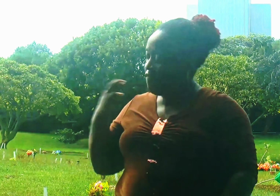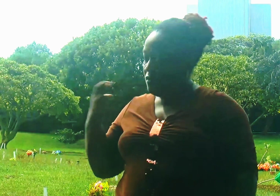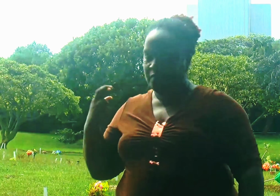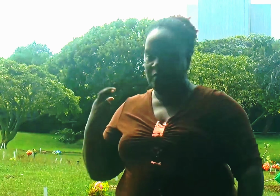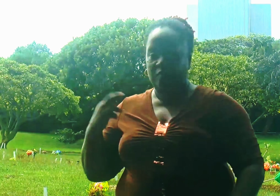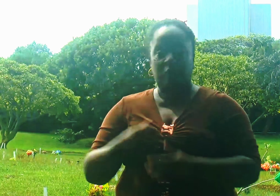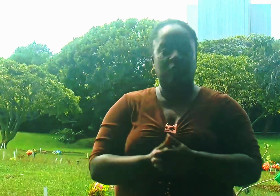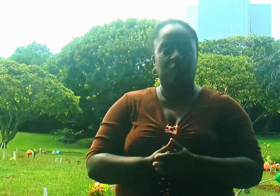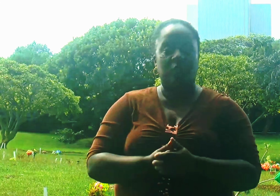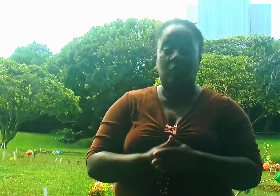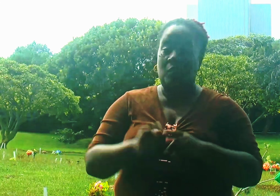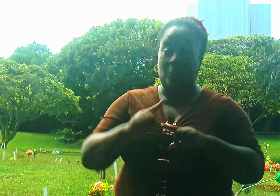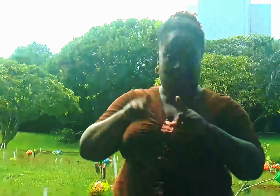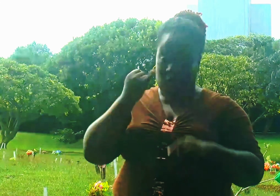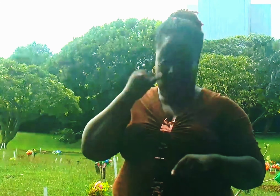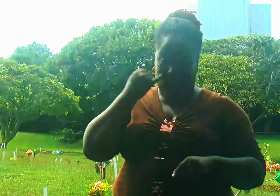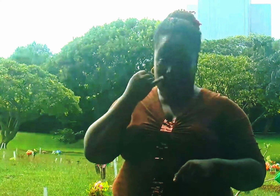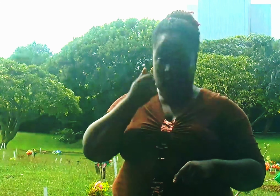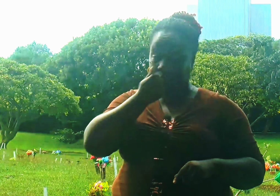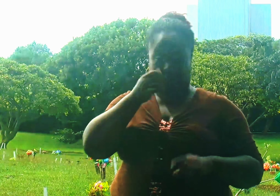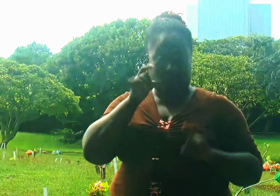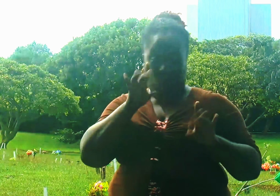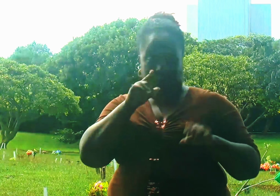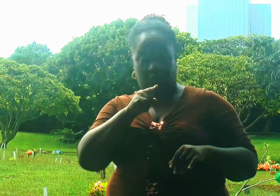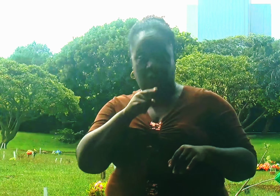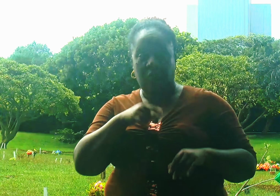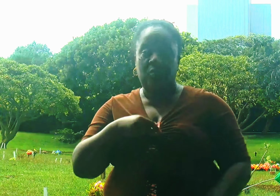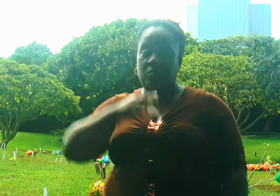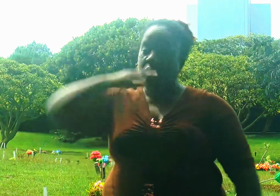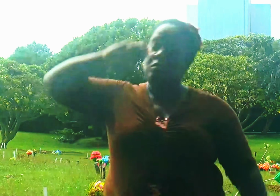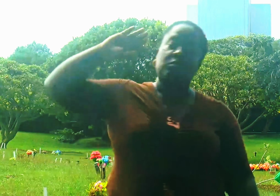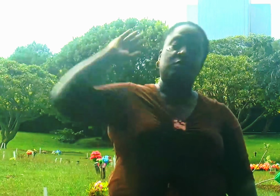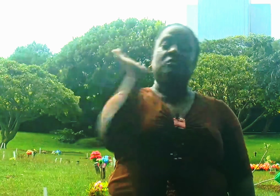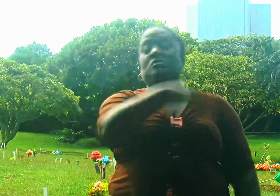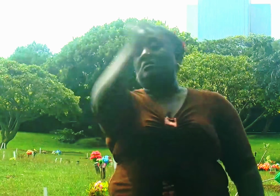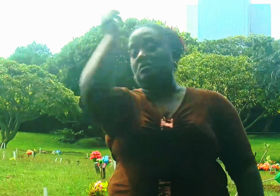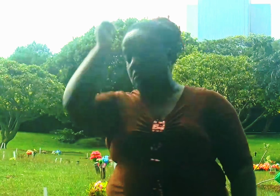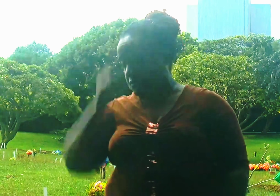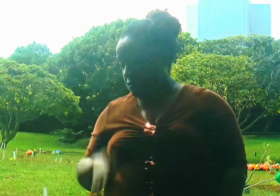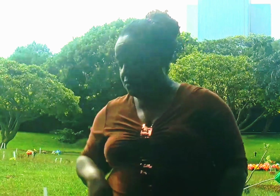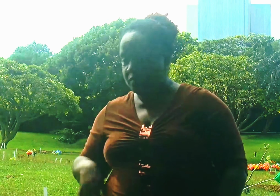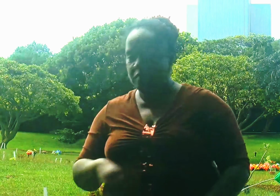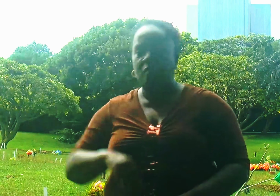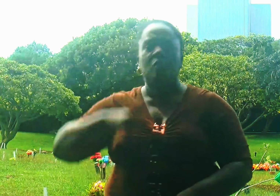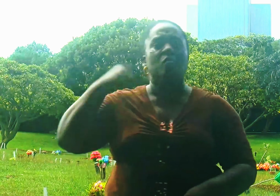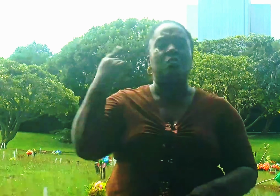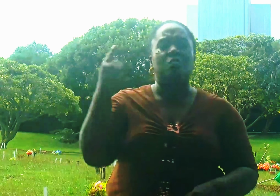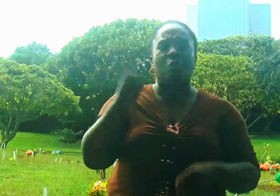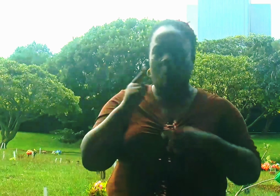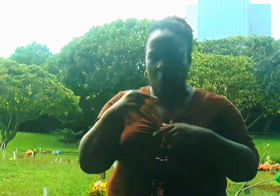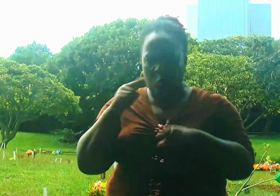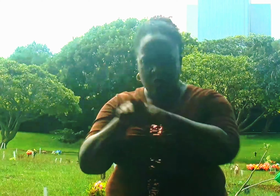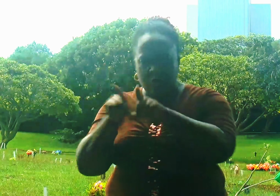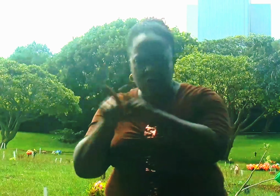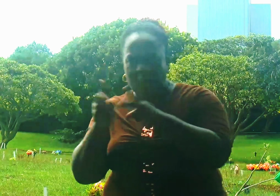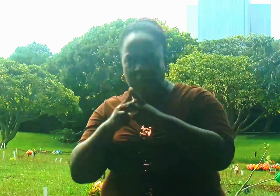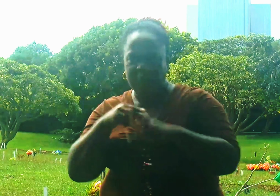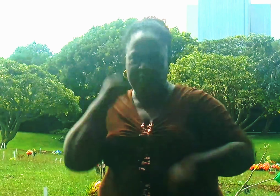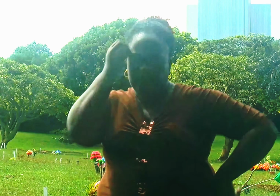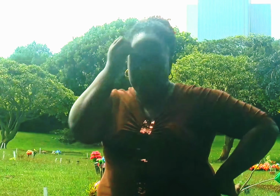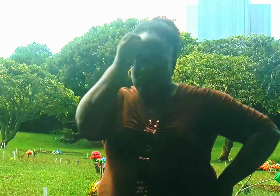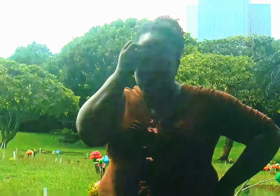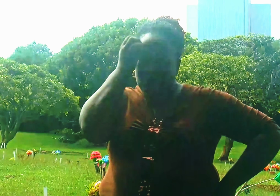But if his spirit didn't take to you, he would have nothing to do with you. He was also very suspicious of people